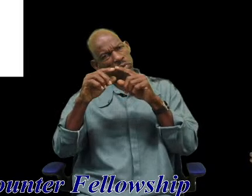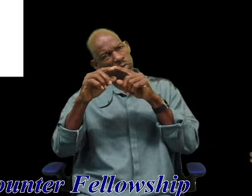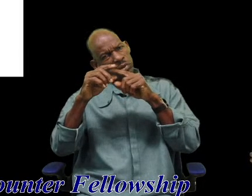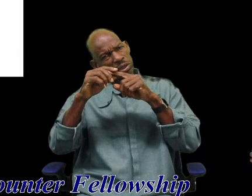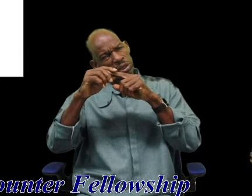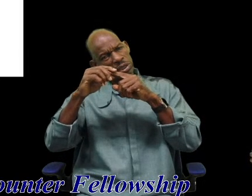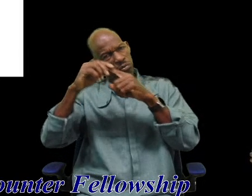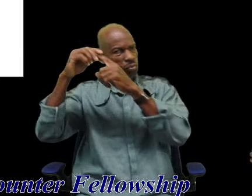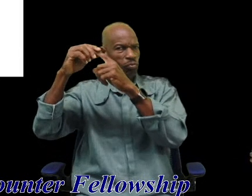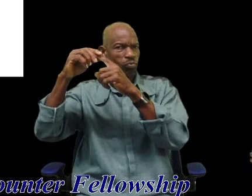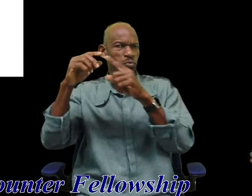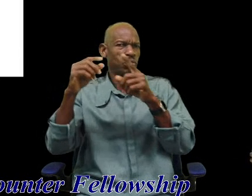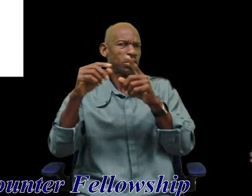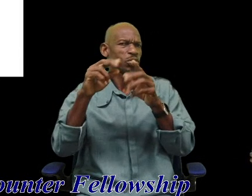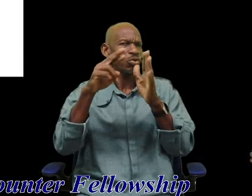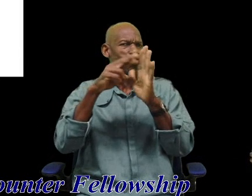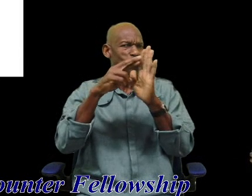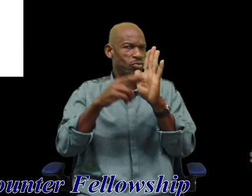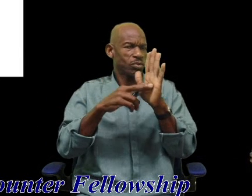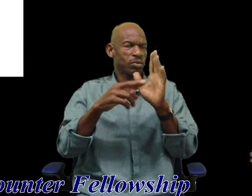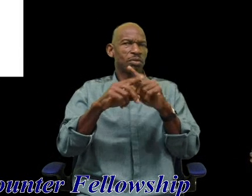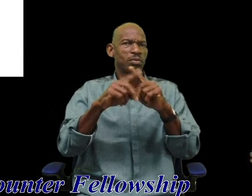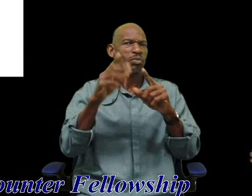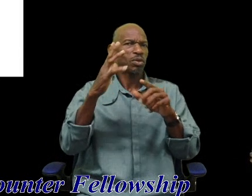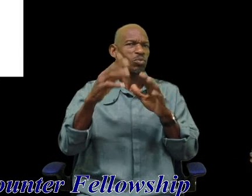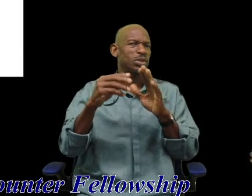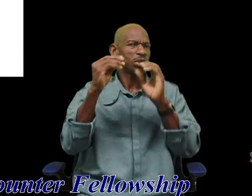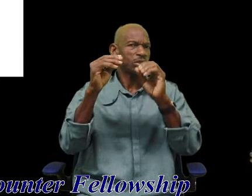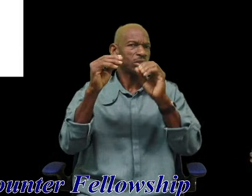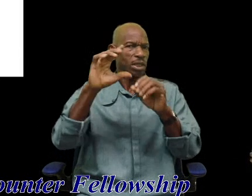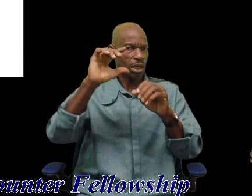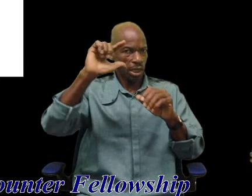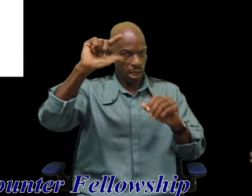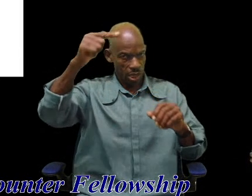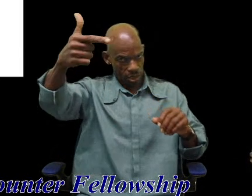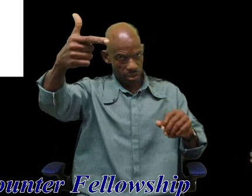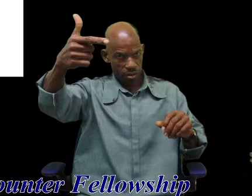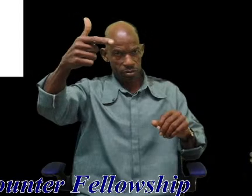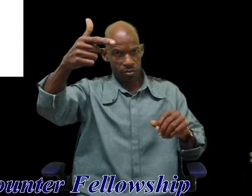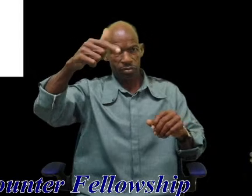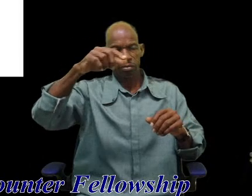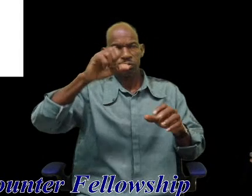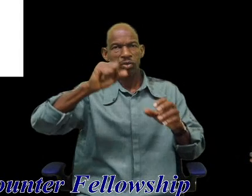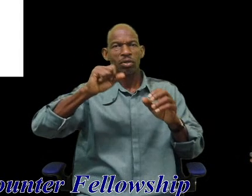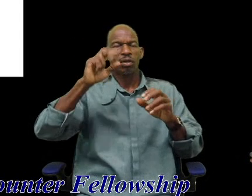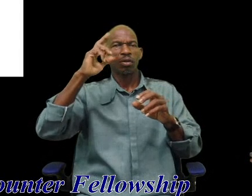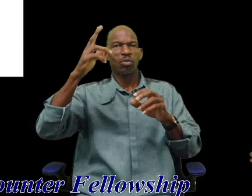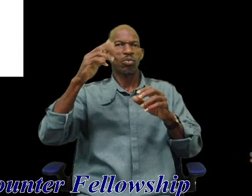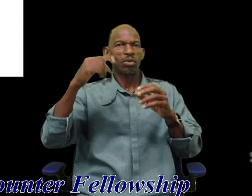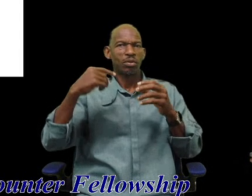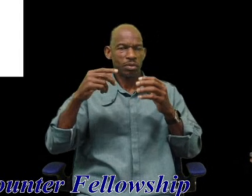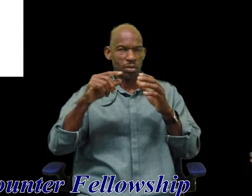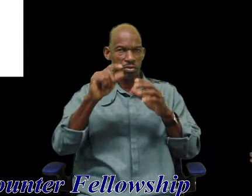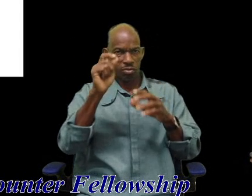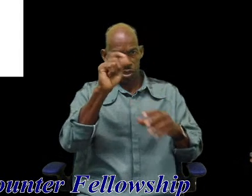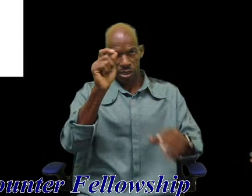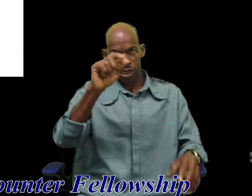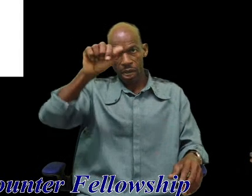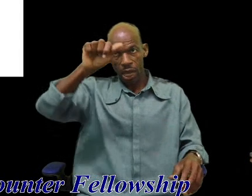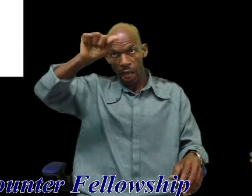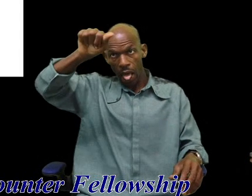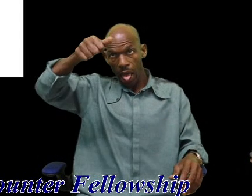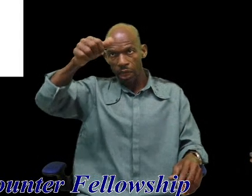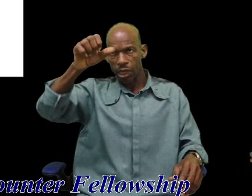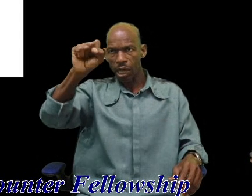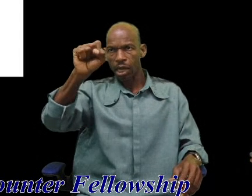lesson. All right? So the cats, I put in an S, tail.